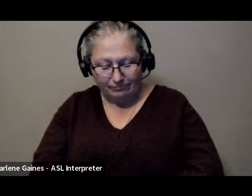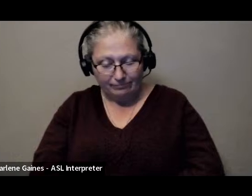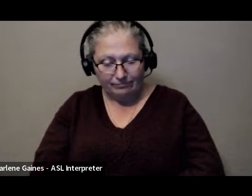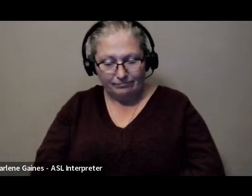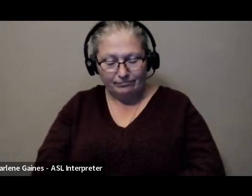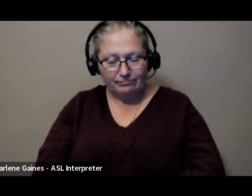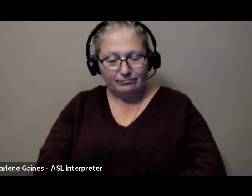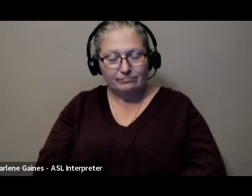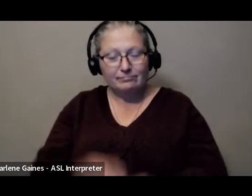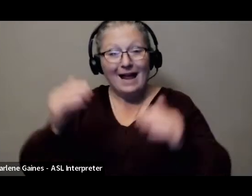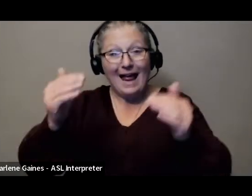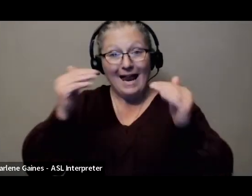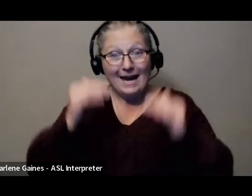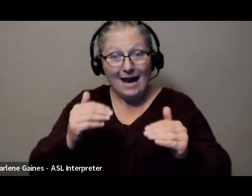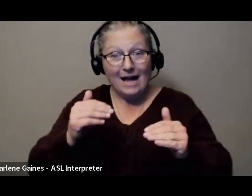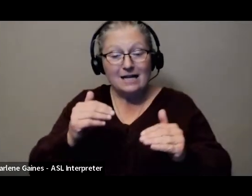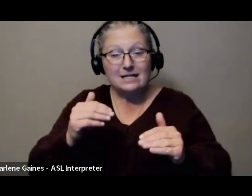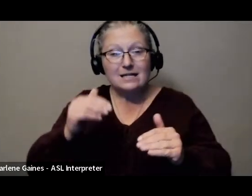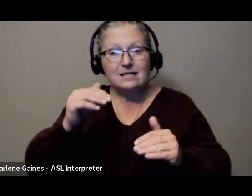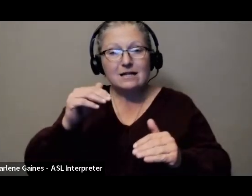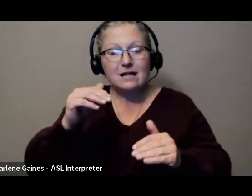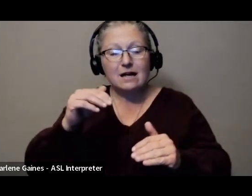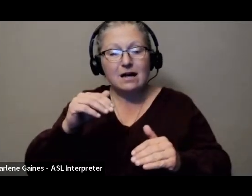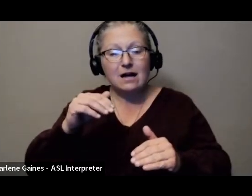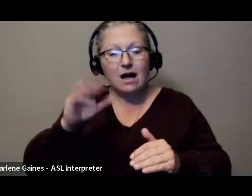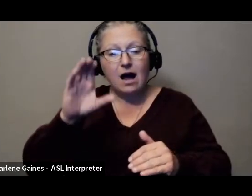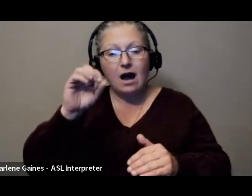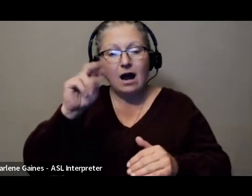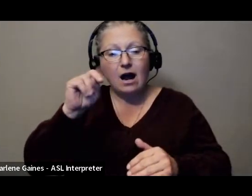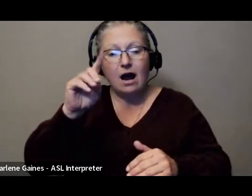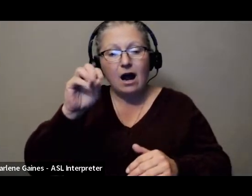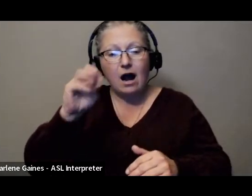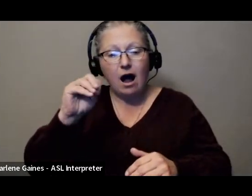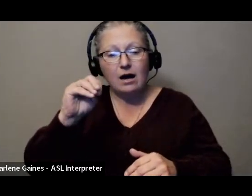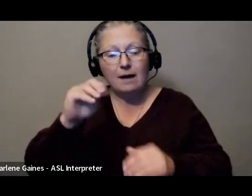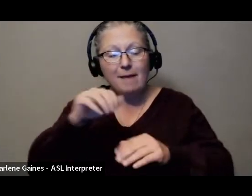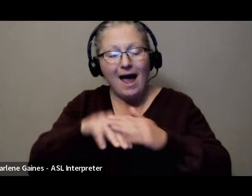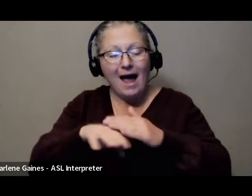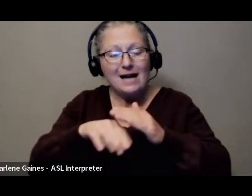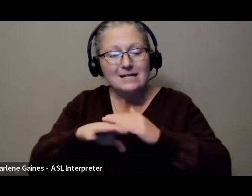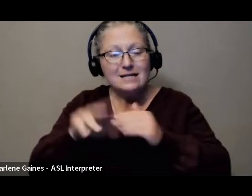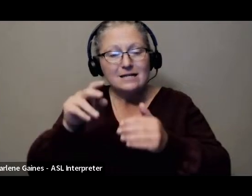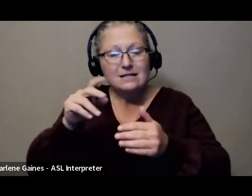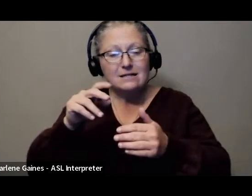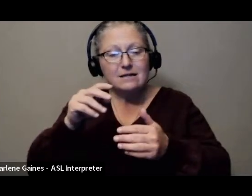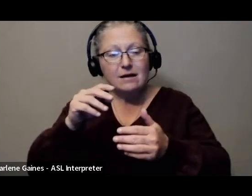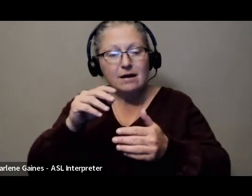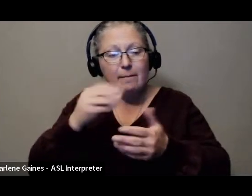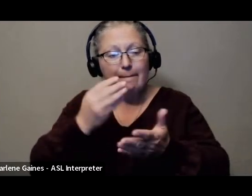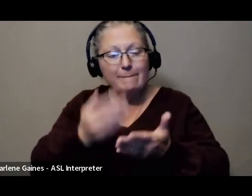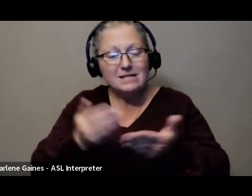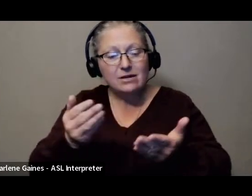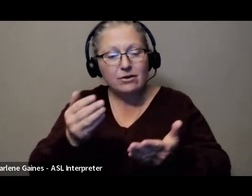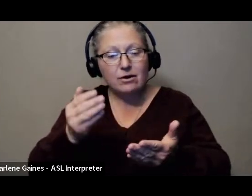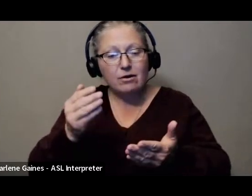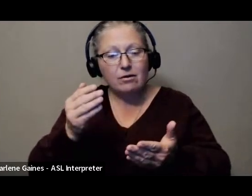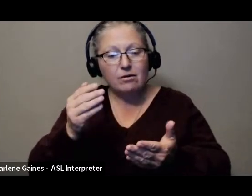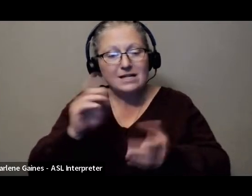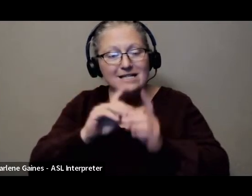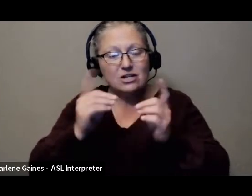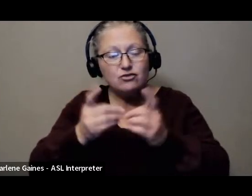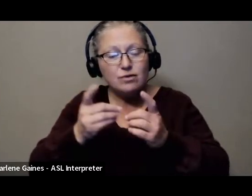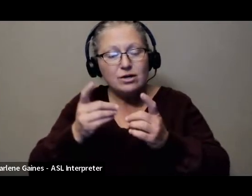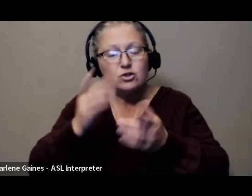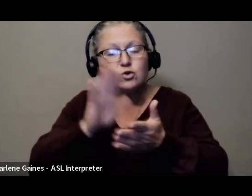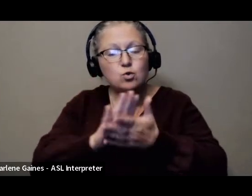Next item. The next item is our condom access program written materials. The district's initiated the board-approved